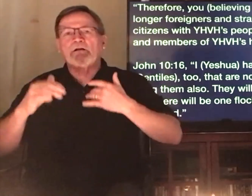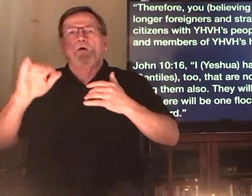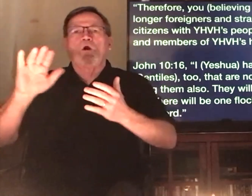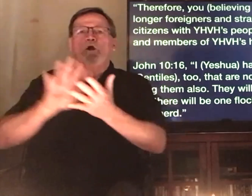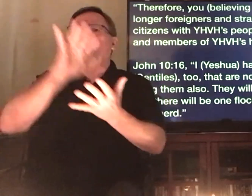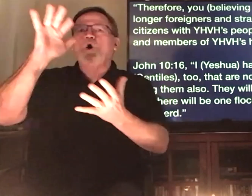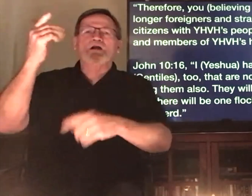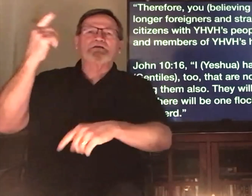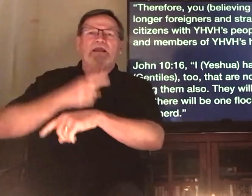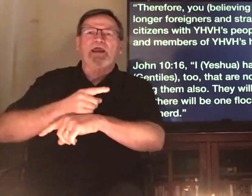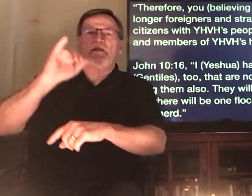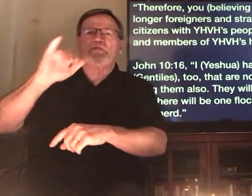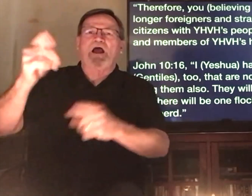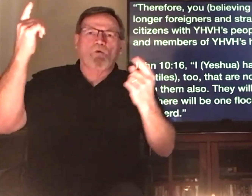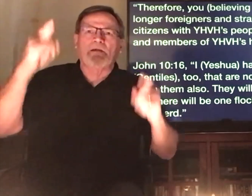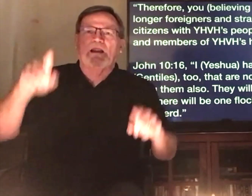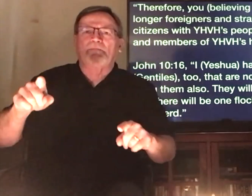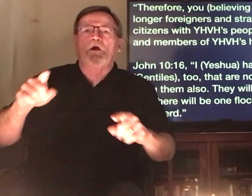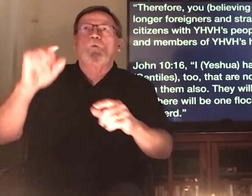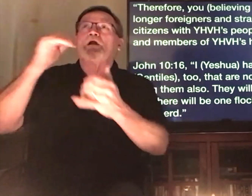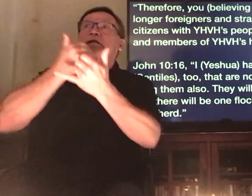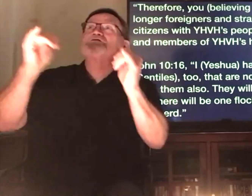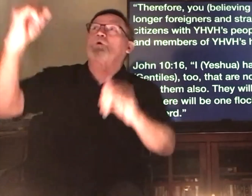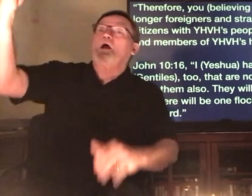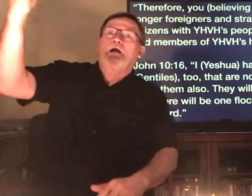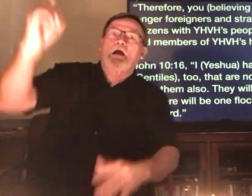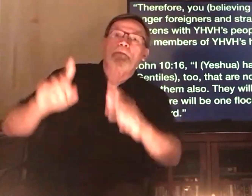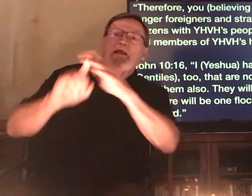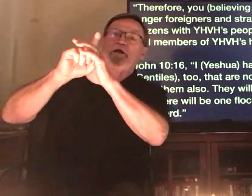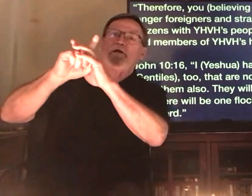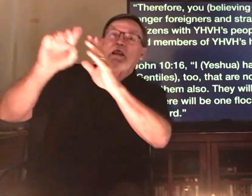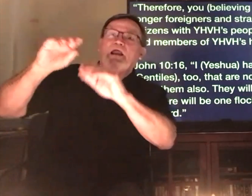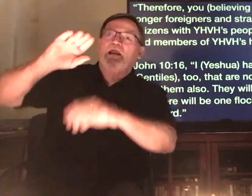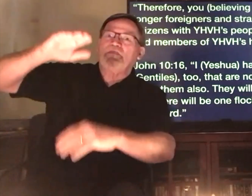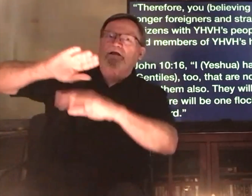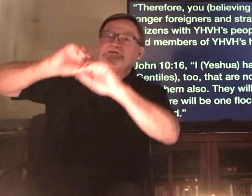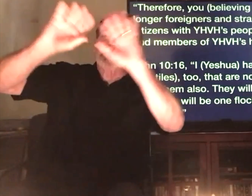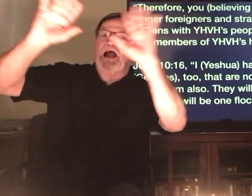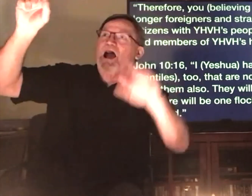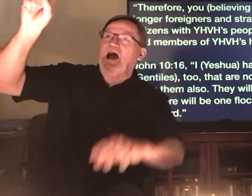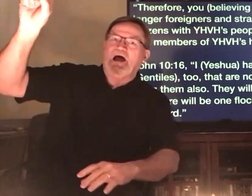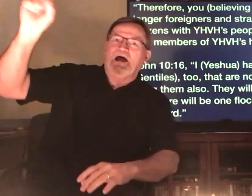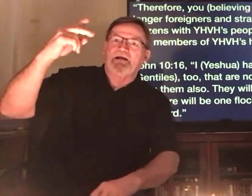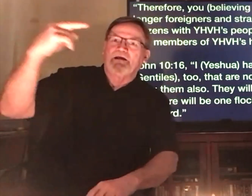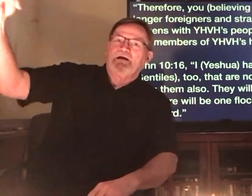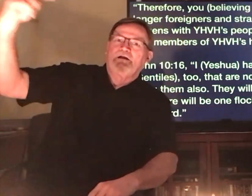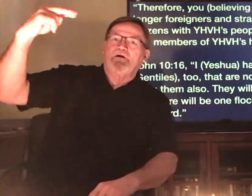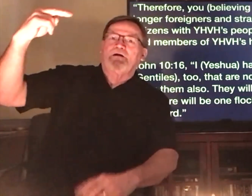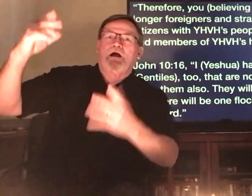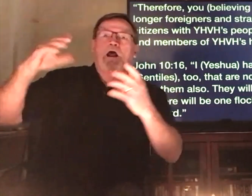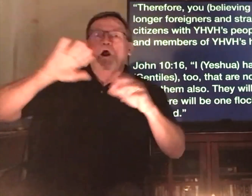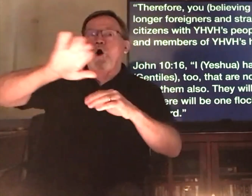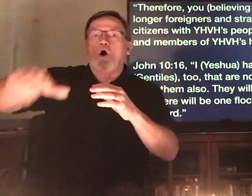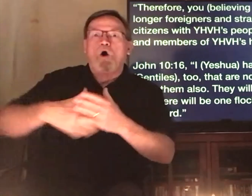and I taught many times, and I learned more and more about Yeshua. You know,